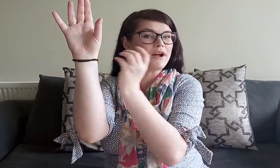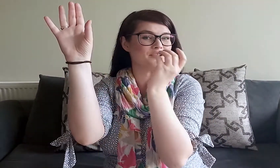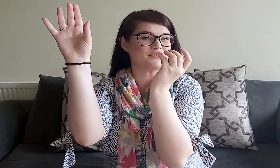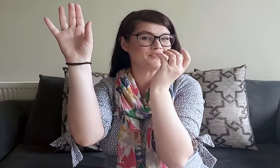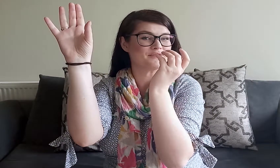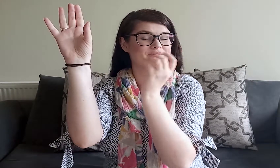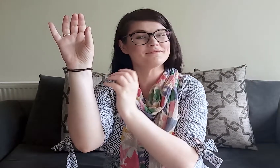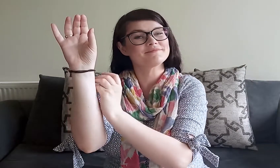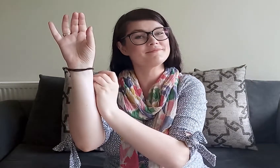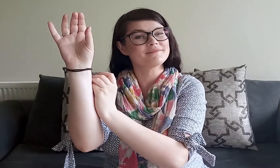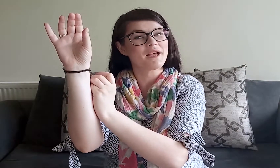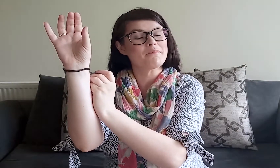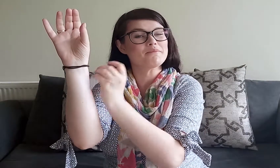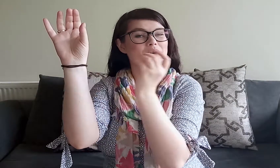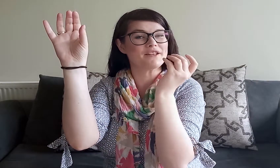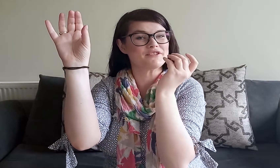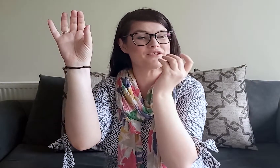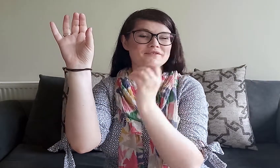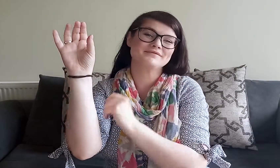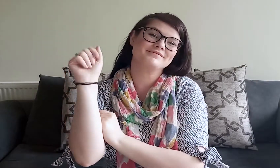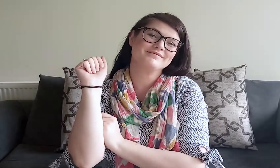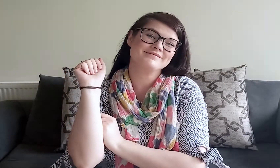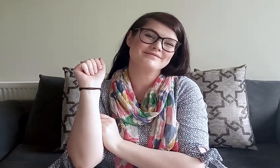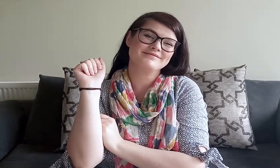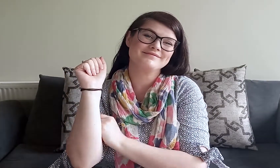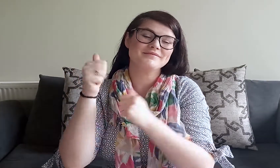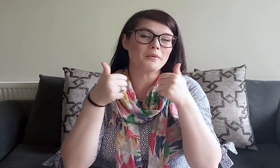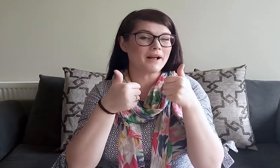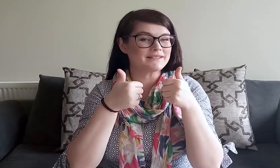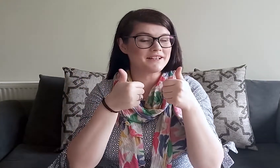Branch, a branch. Well done.